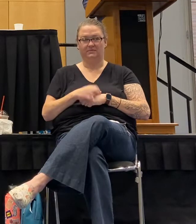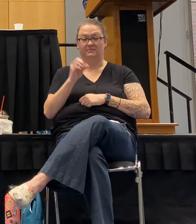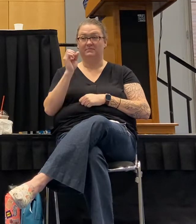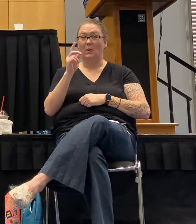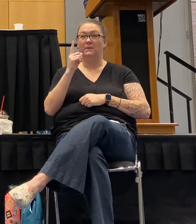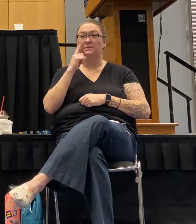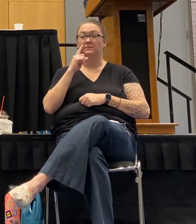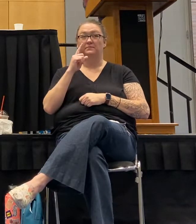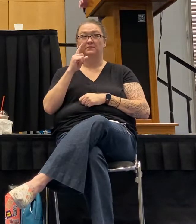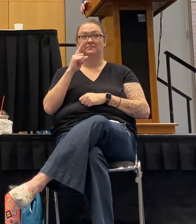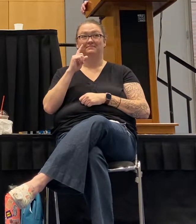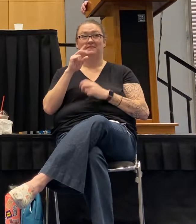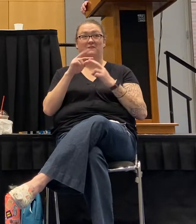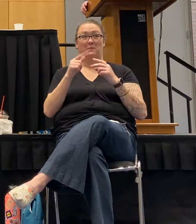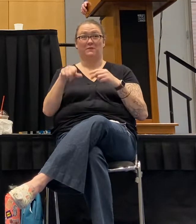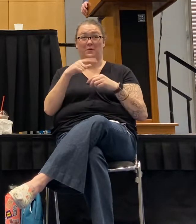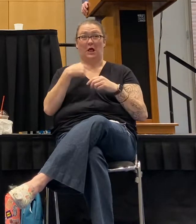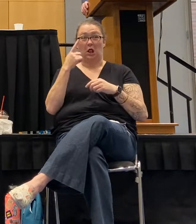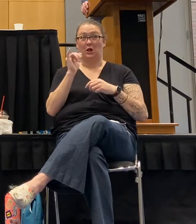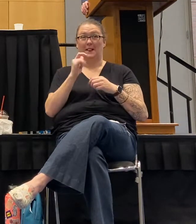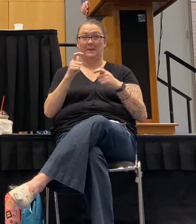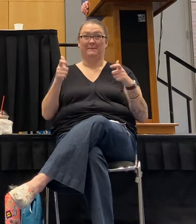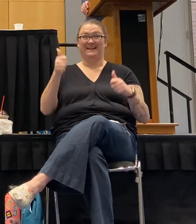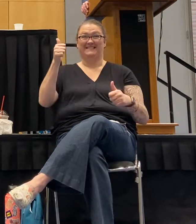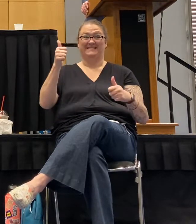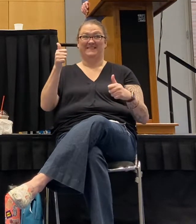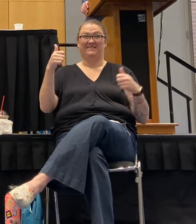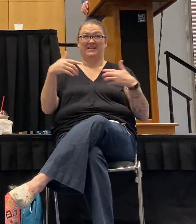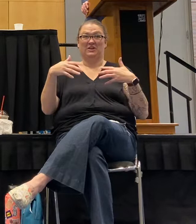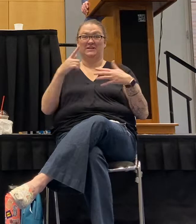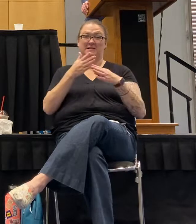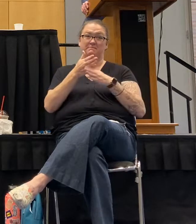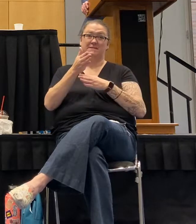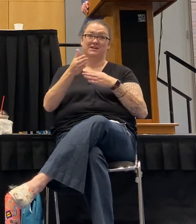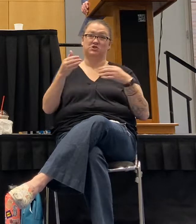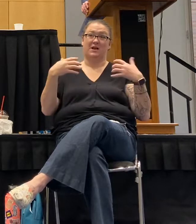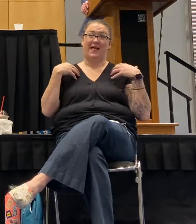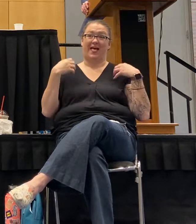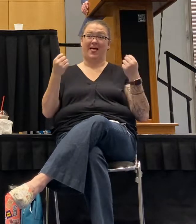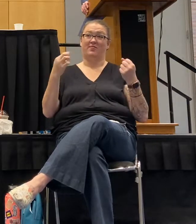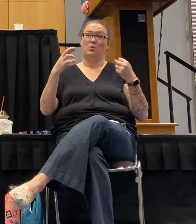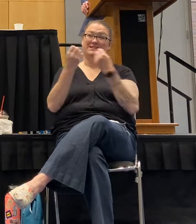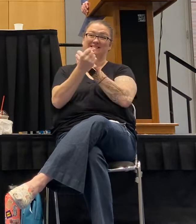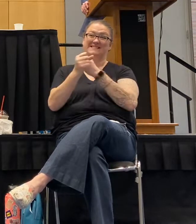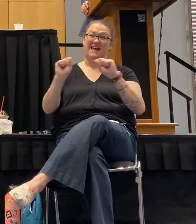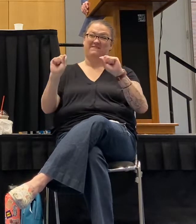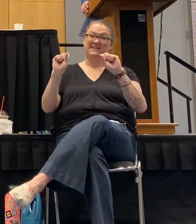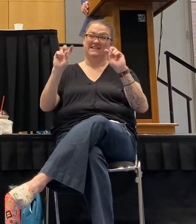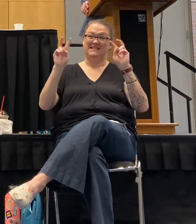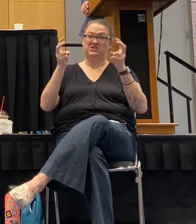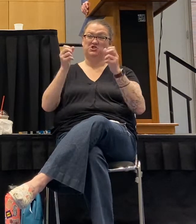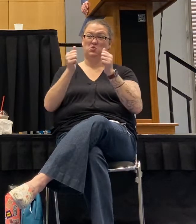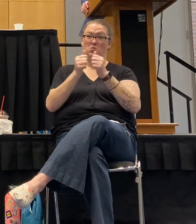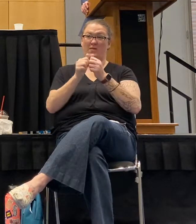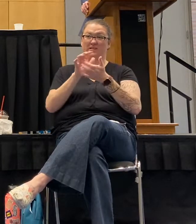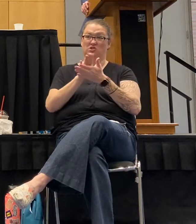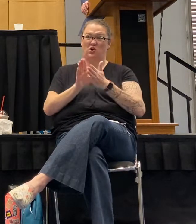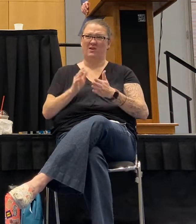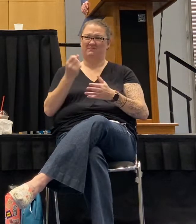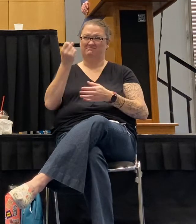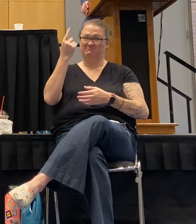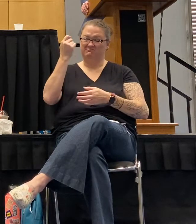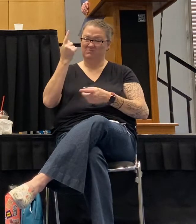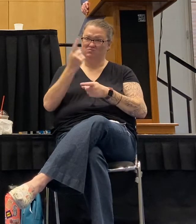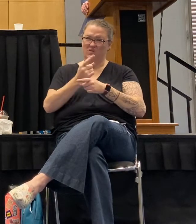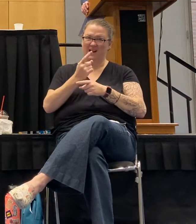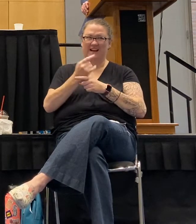Okay, so for at least a couple of you, it looks like the biggest fear is a major health or safety incident with the scholar. And that makes a lot of sense, right? If you're looking